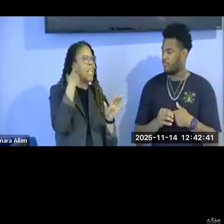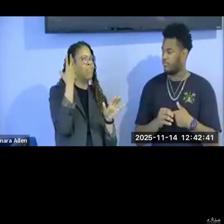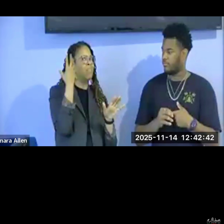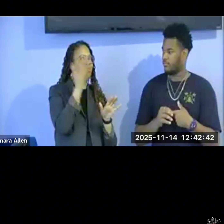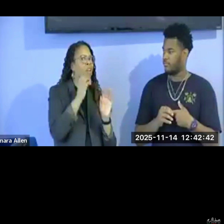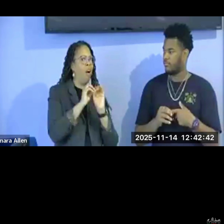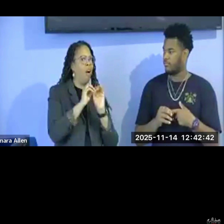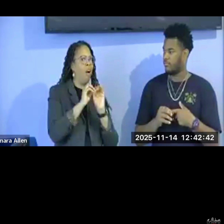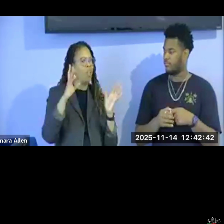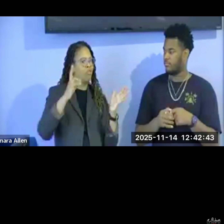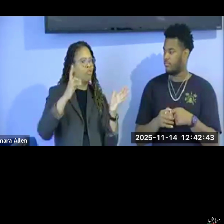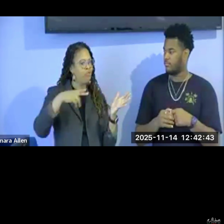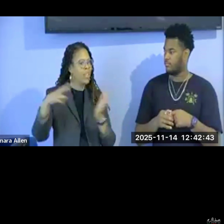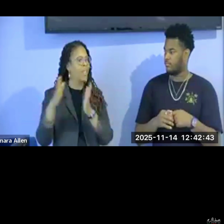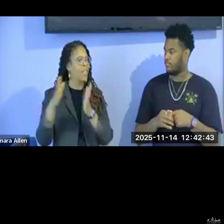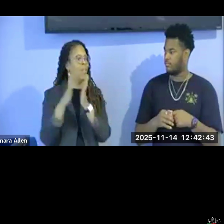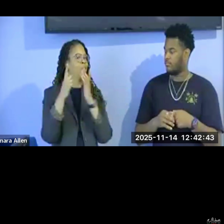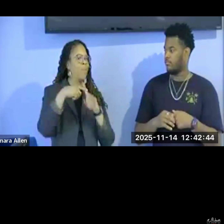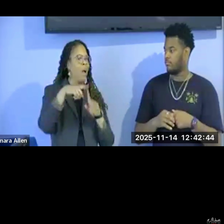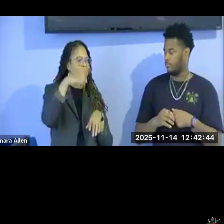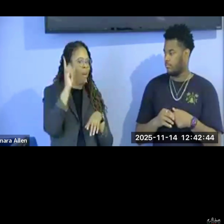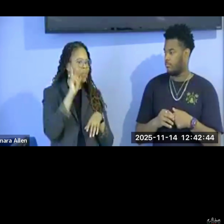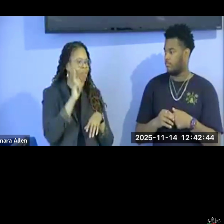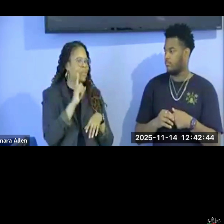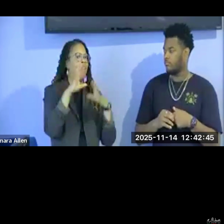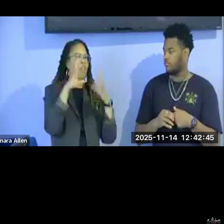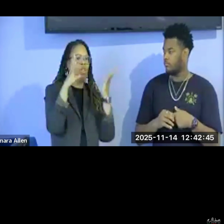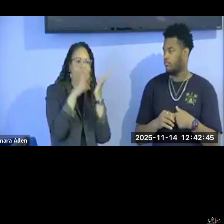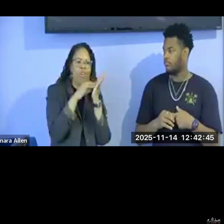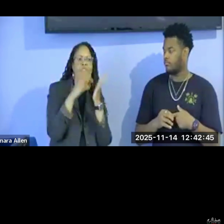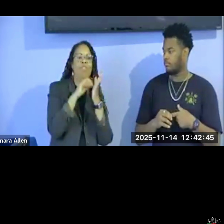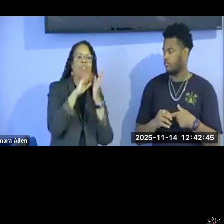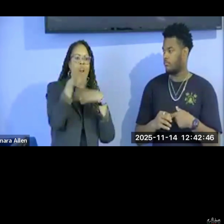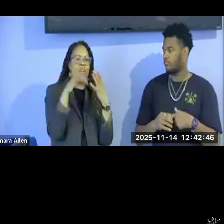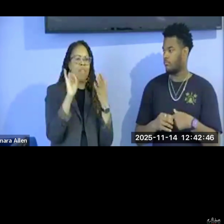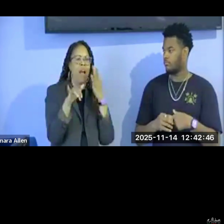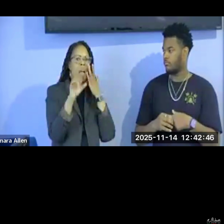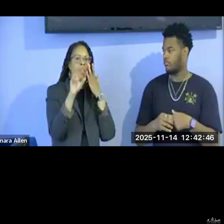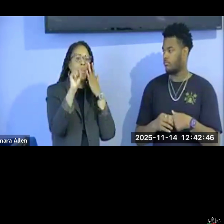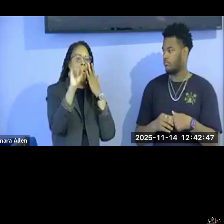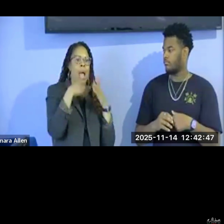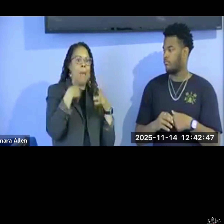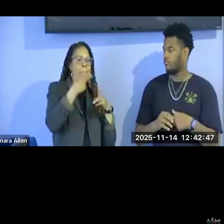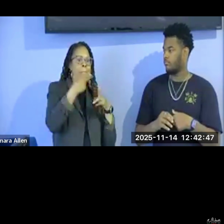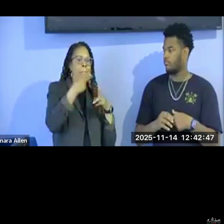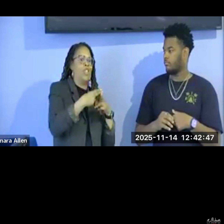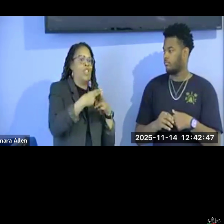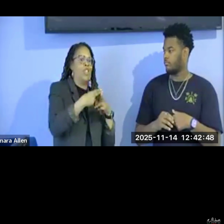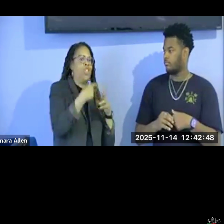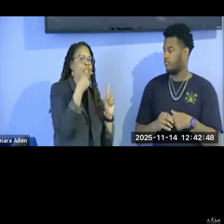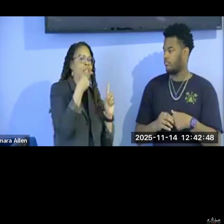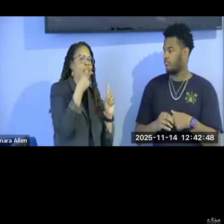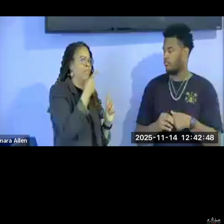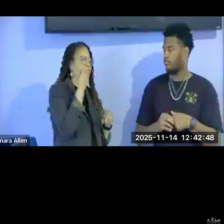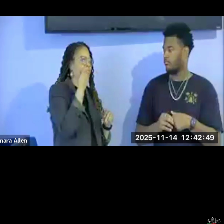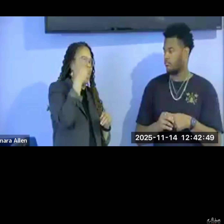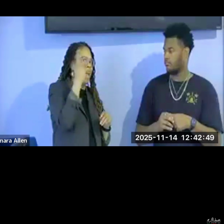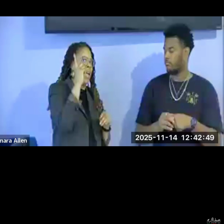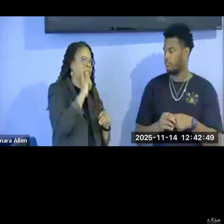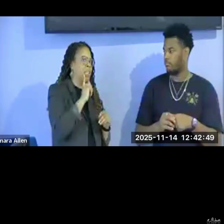is something that has been said time and time again, through literature, through articles.